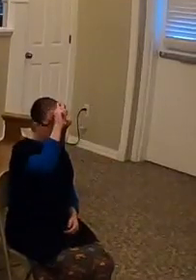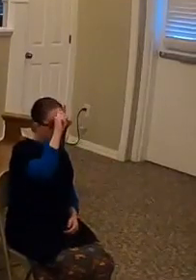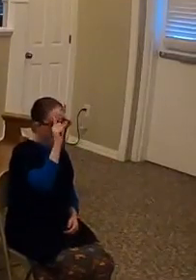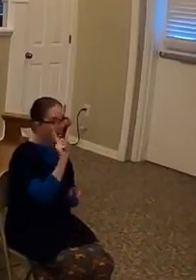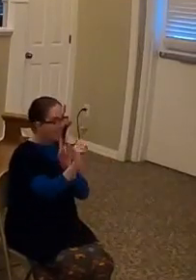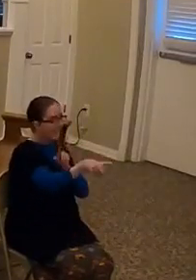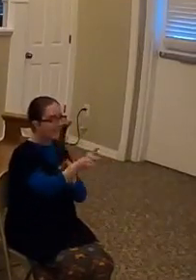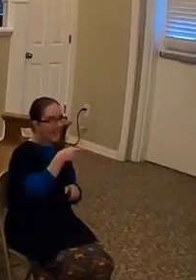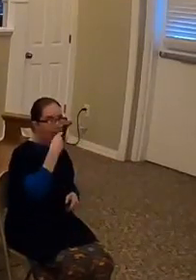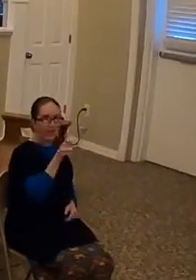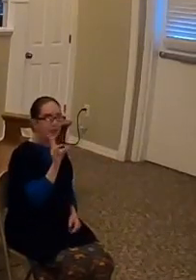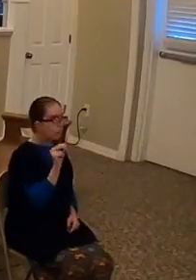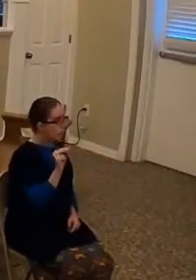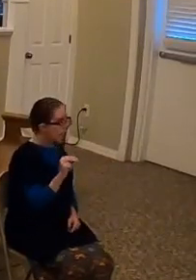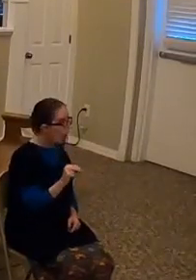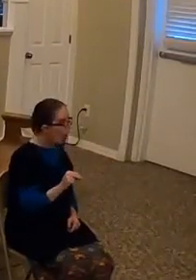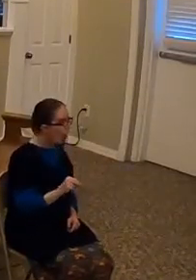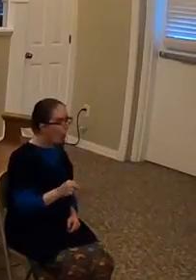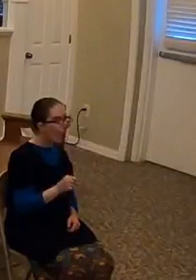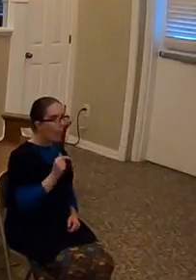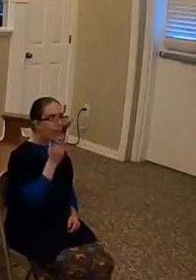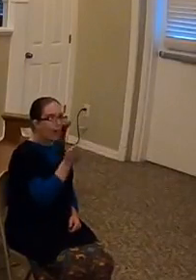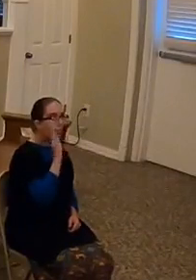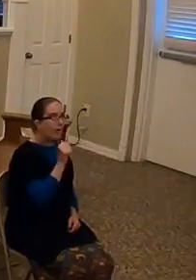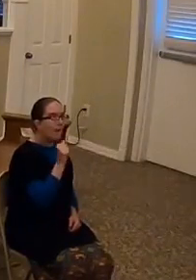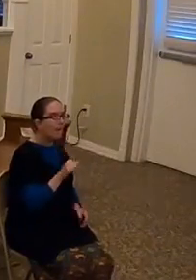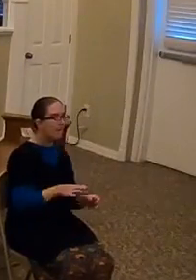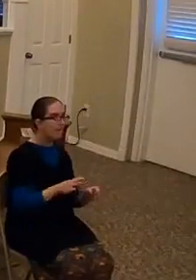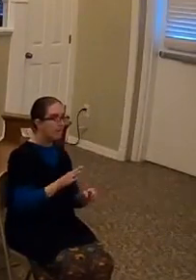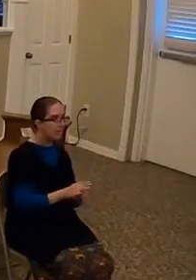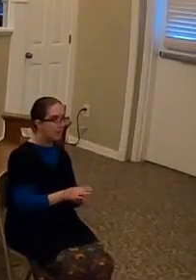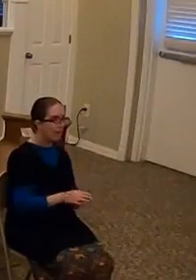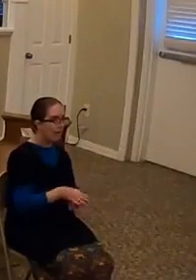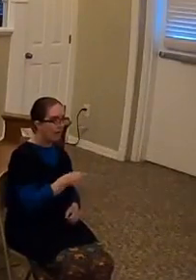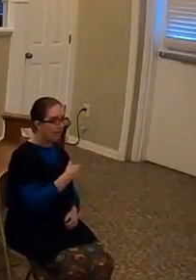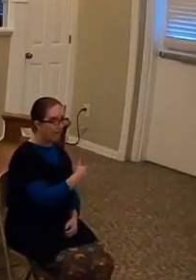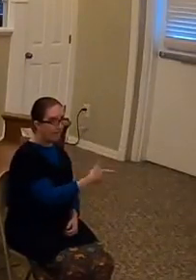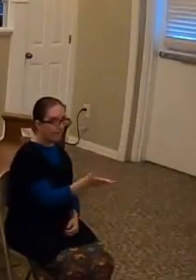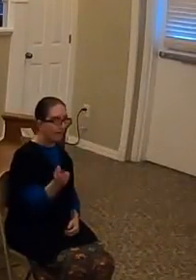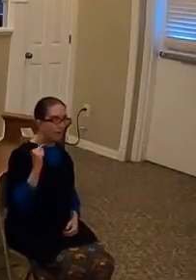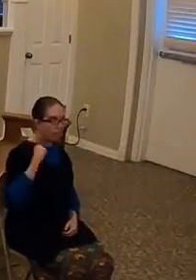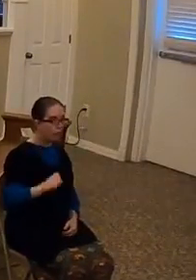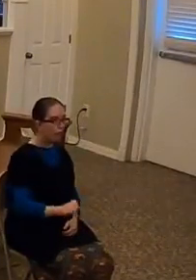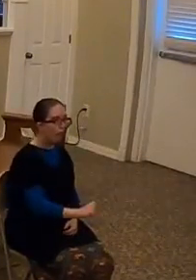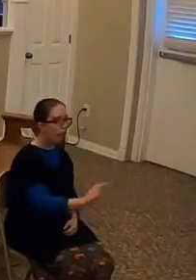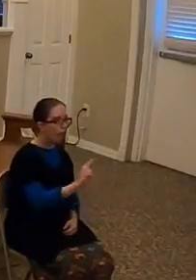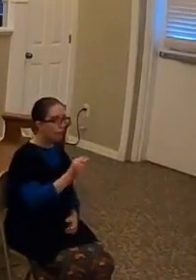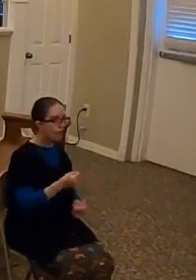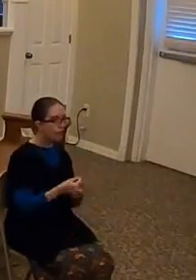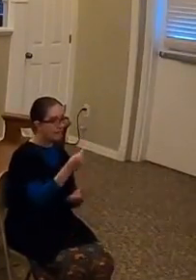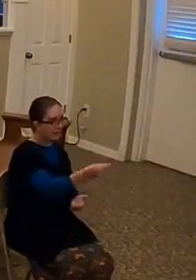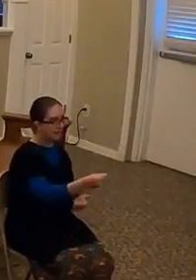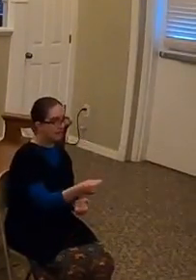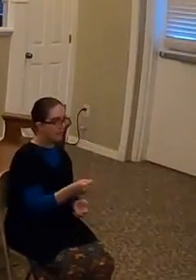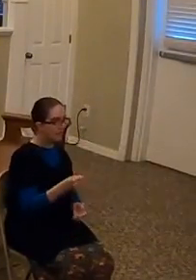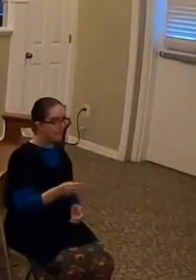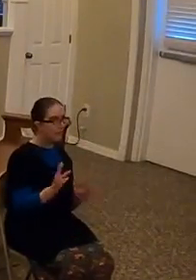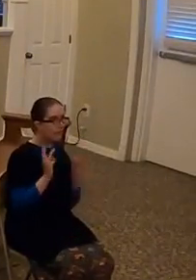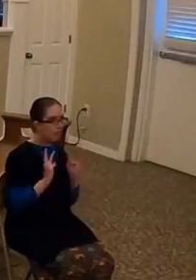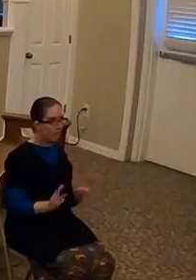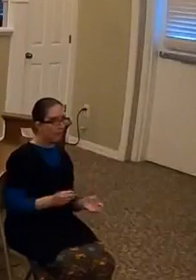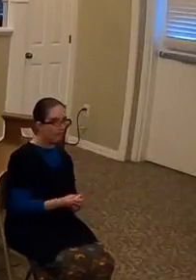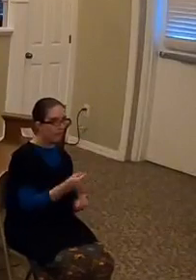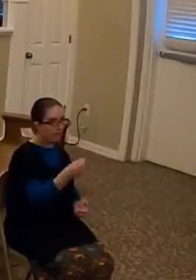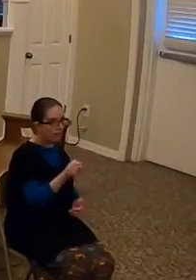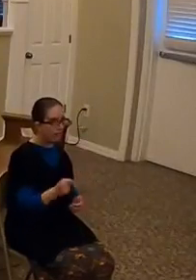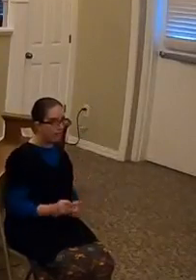answered, saying, not so, lest there be not enough for us and you, but go rather to them that sell and buy for yourselves. And while they went to